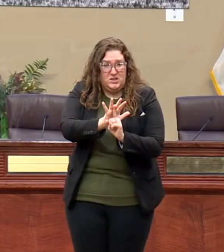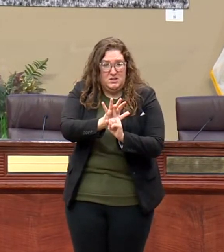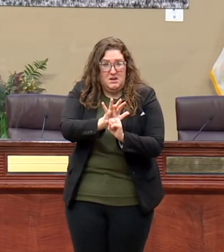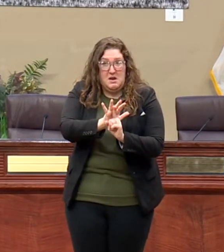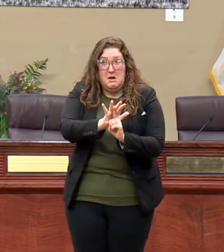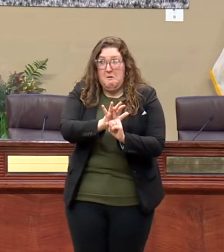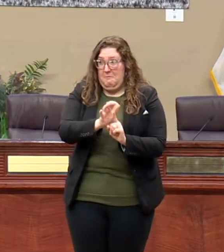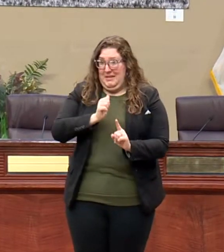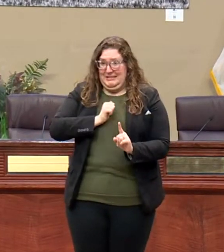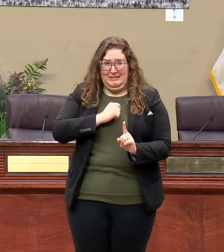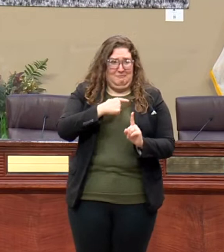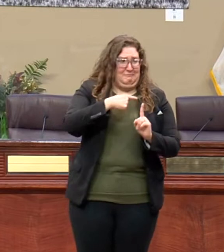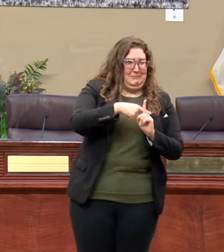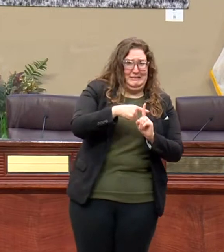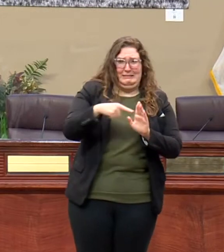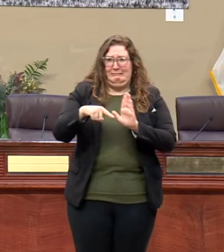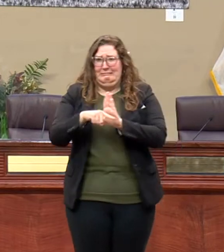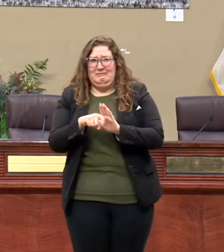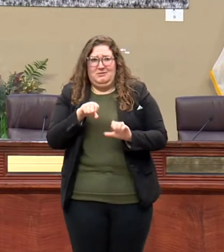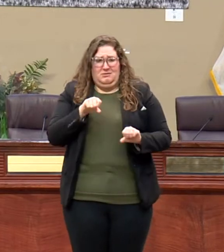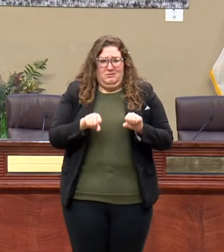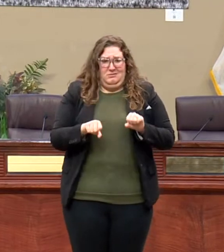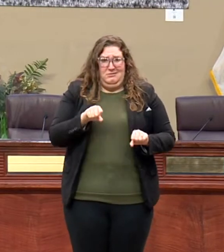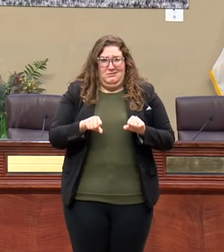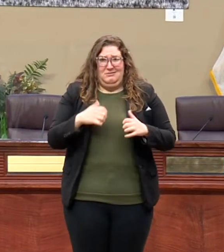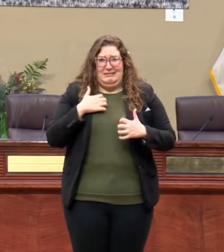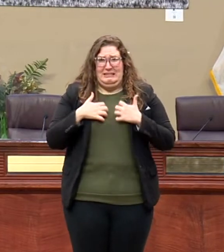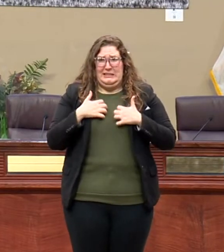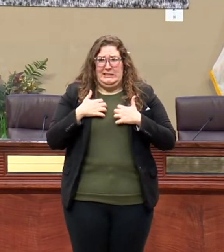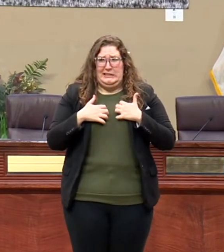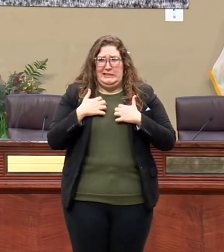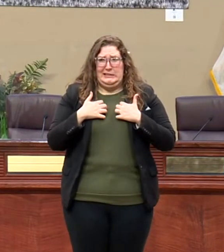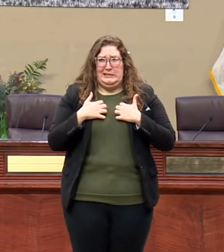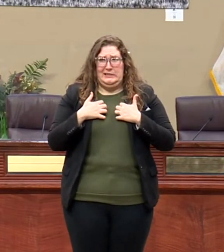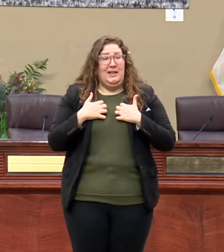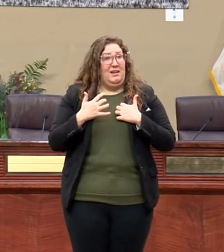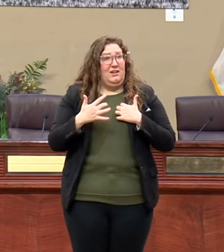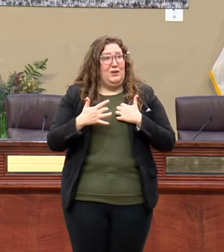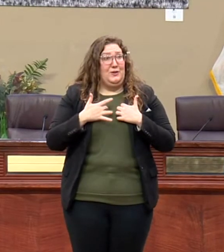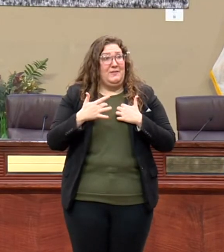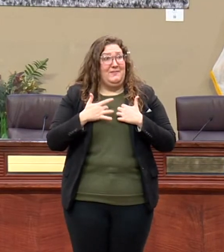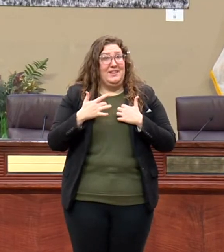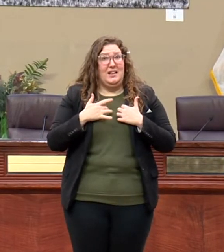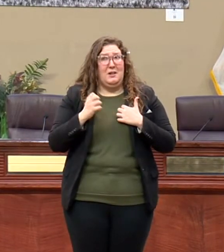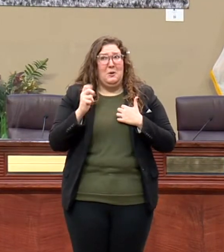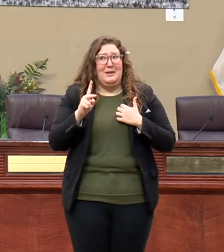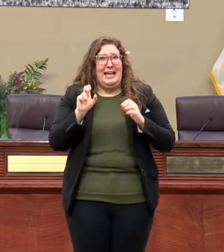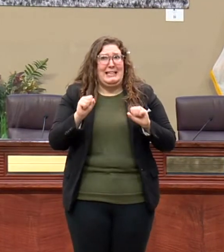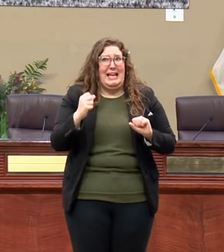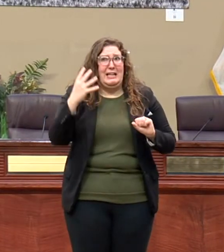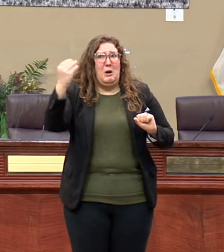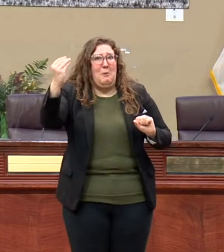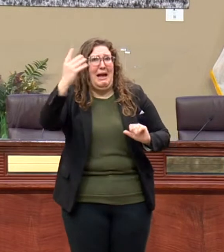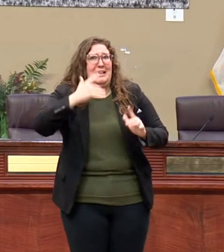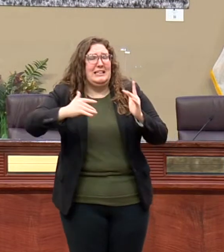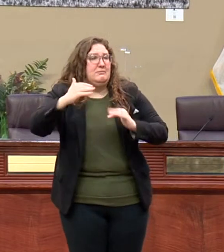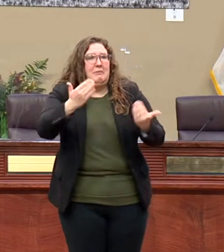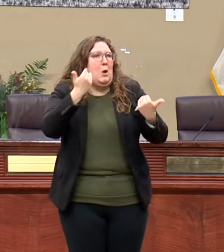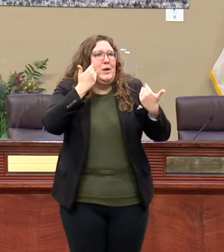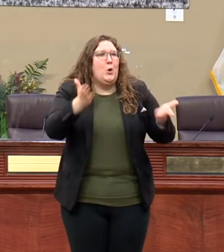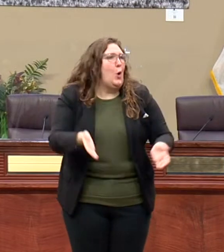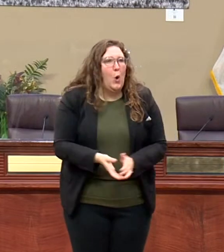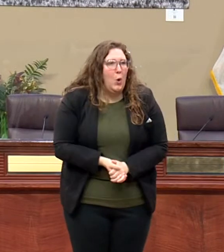you can't have any internal peace as a result of that. So until you go and